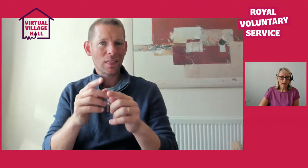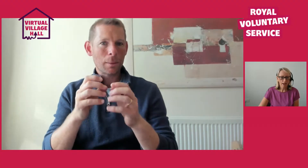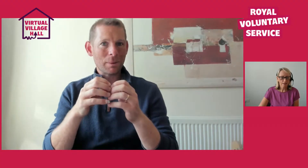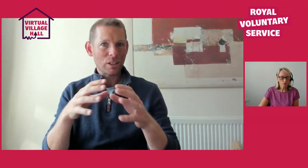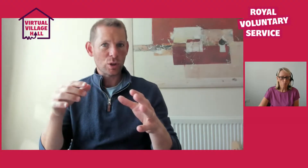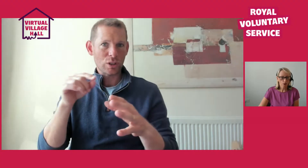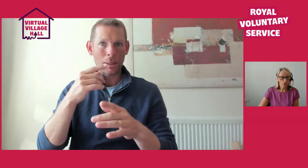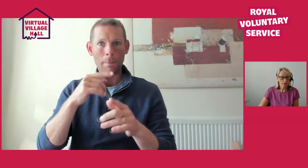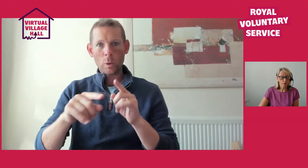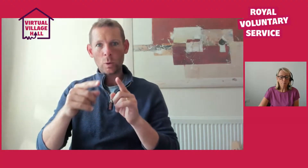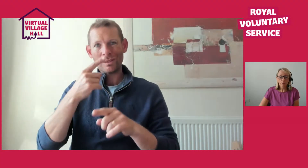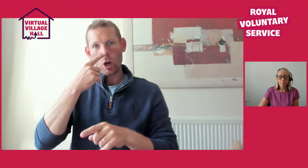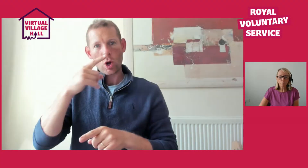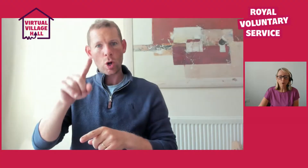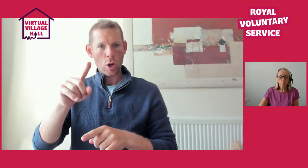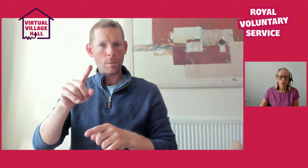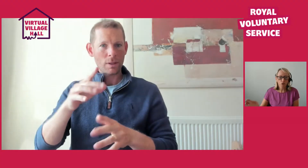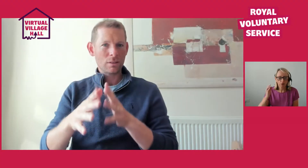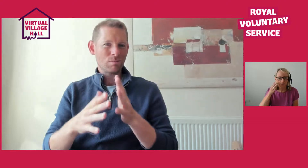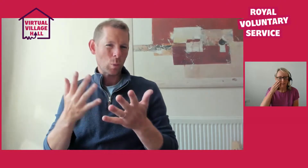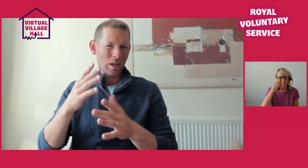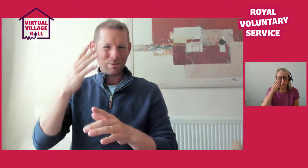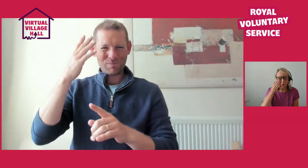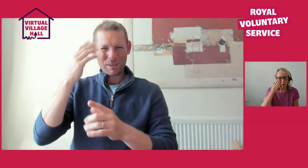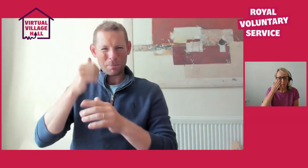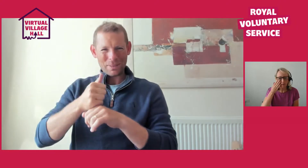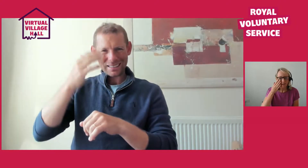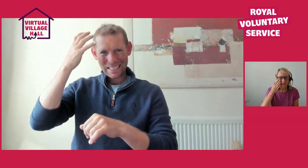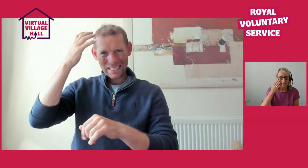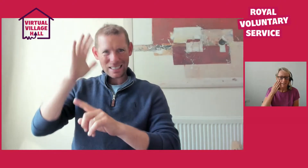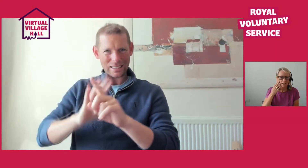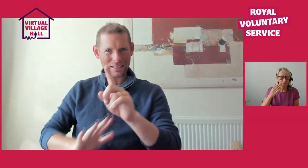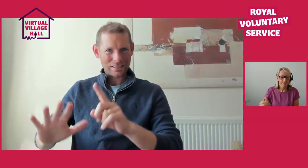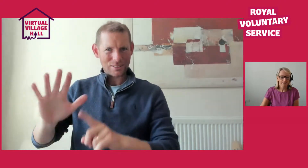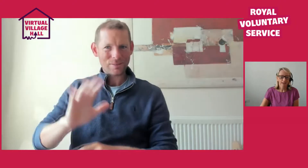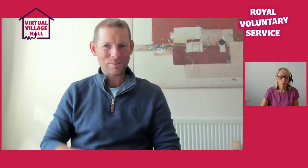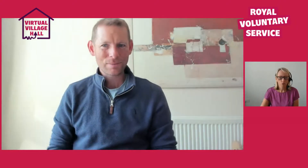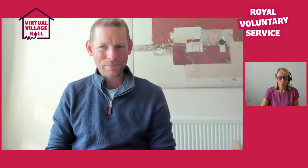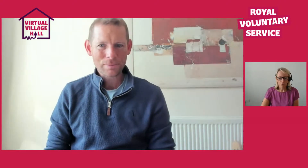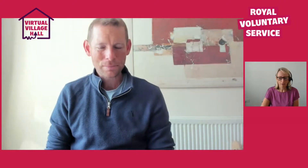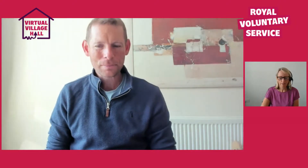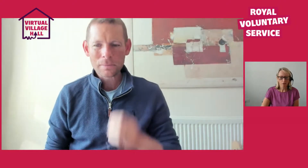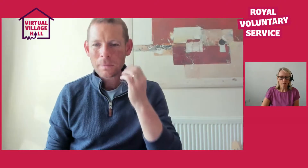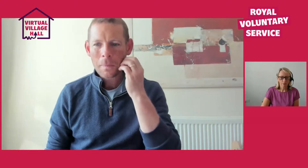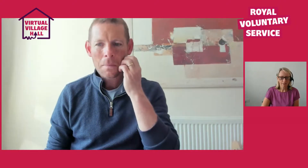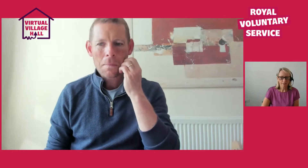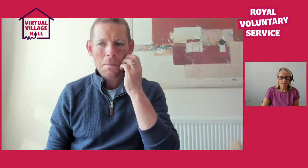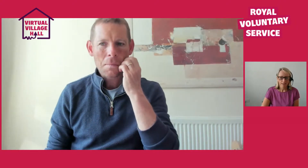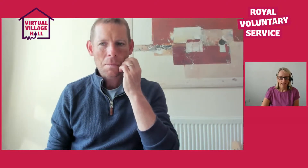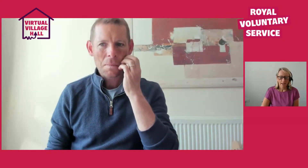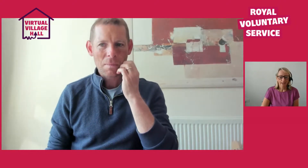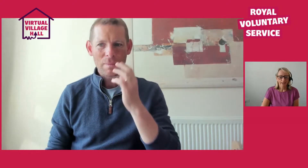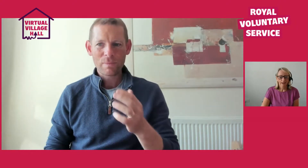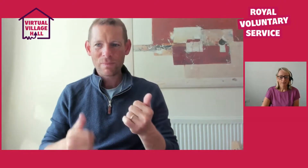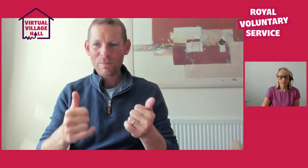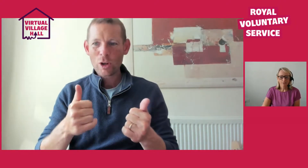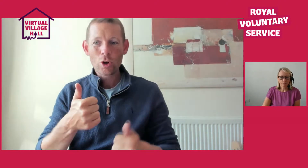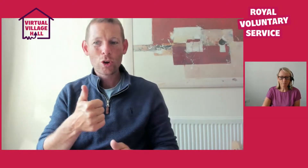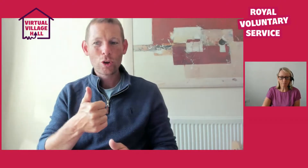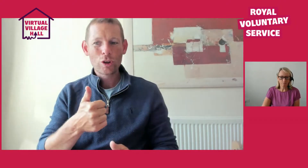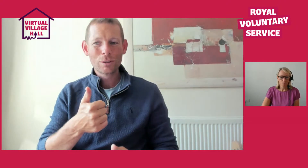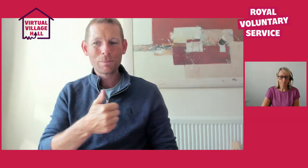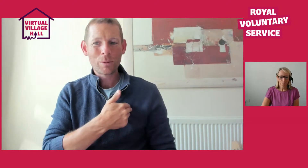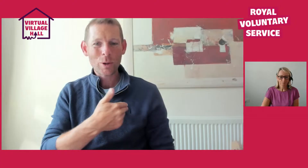very dependent on where you live, but I'll follow the majority and the most common signs. And most of you, I think, are based in